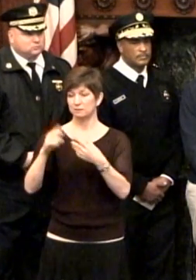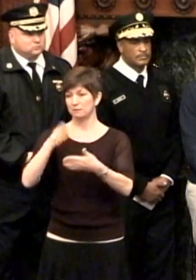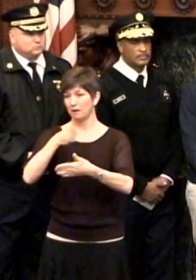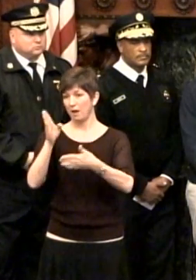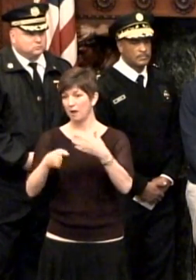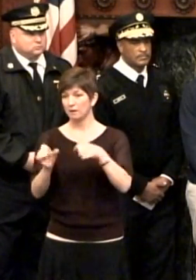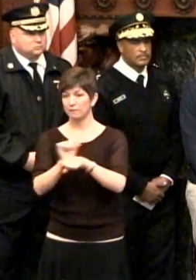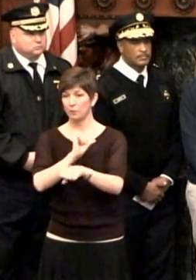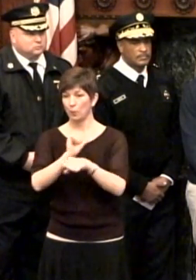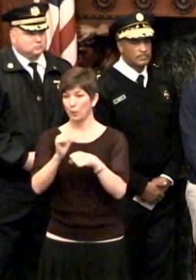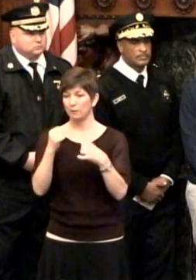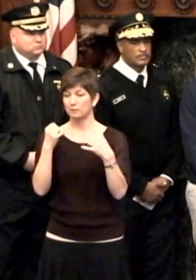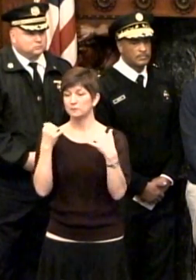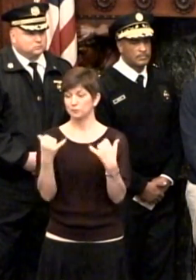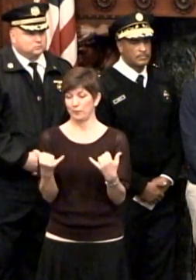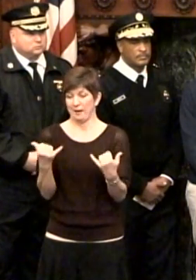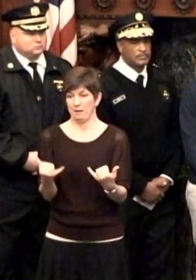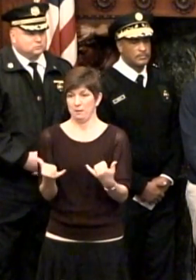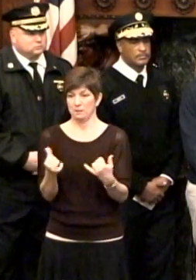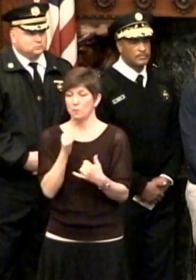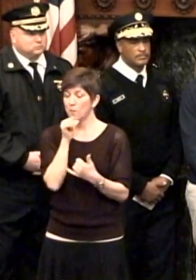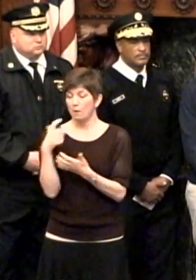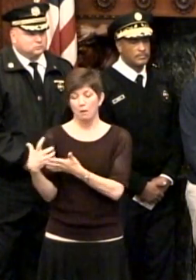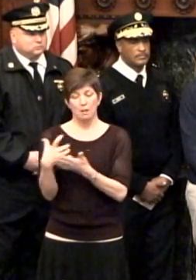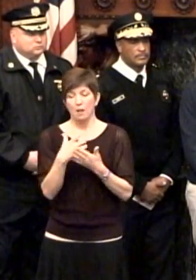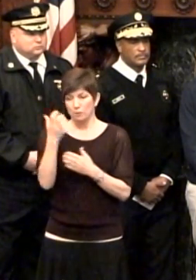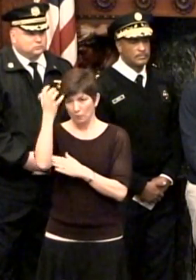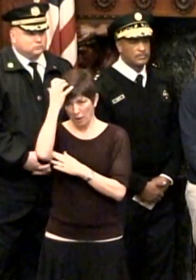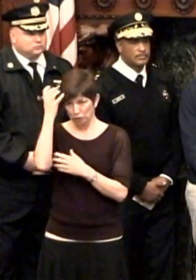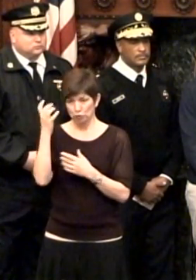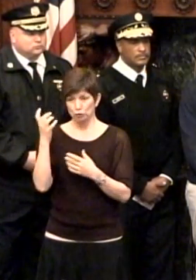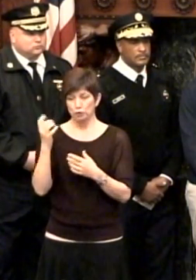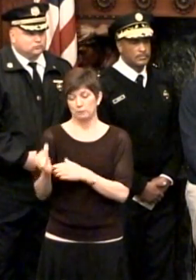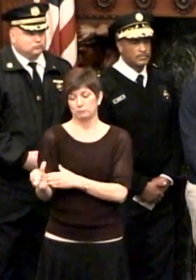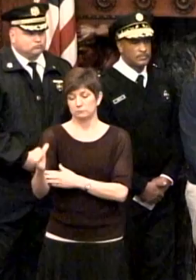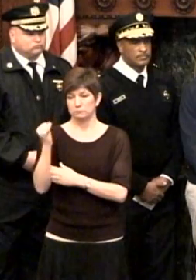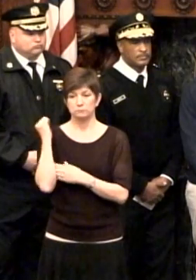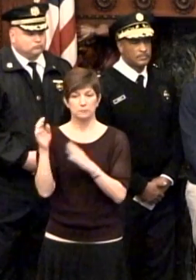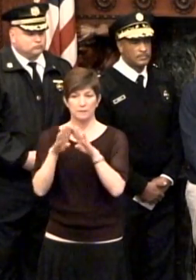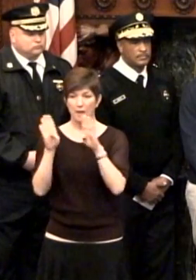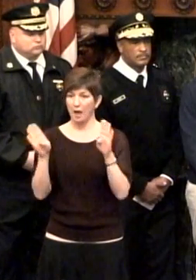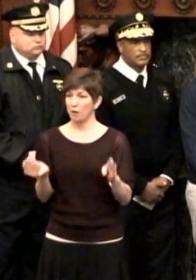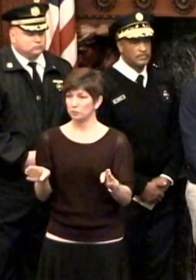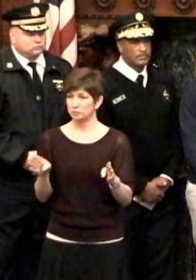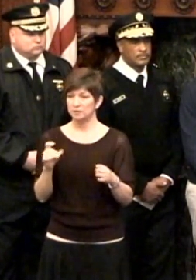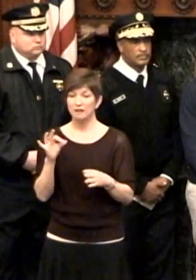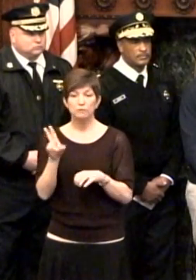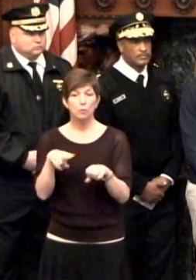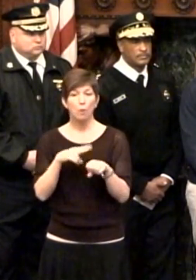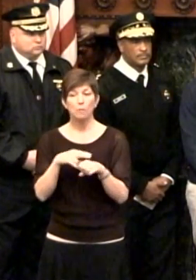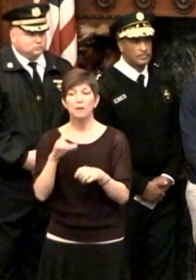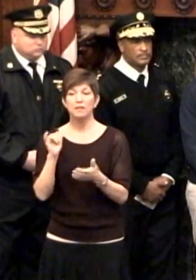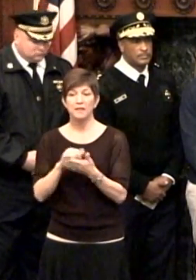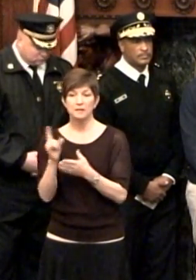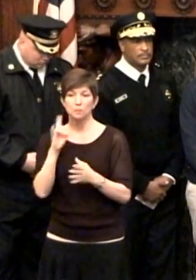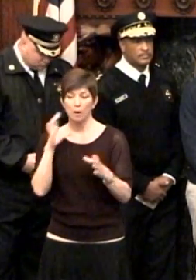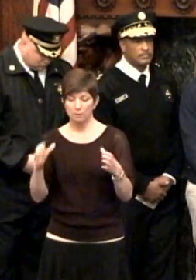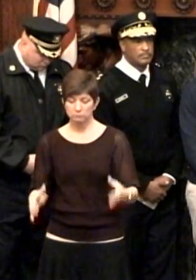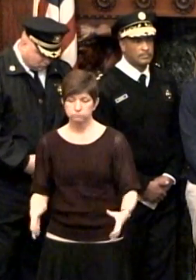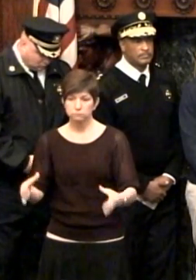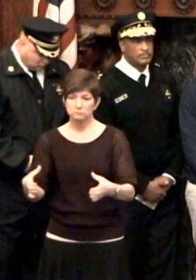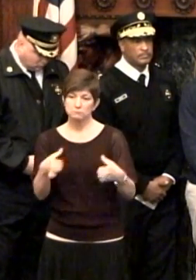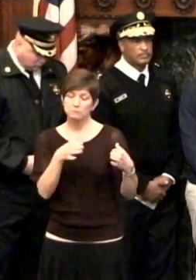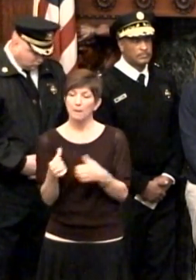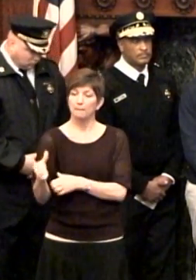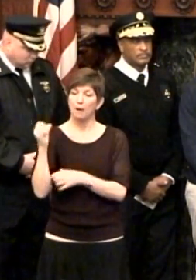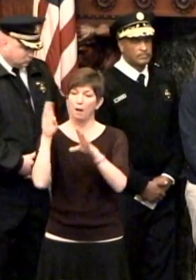the workday today. We will not pick up trash in the rear of your home. If that's where you normally have your trash pickup, we will